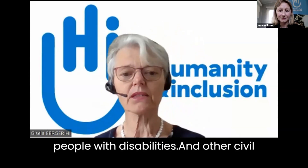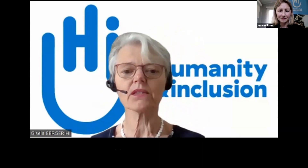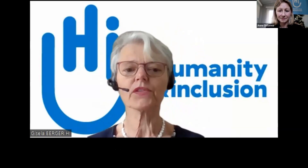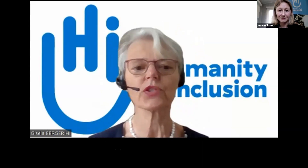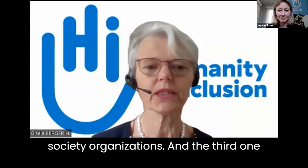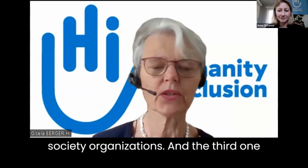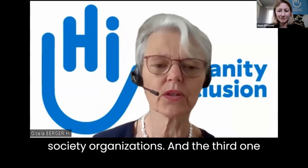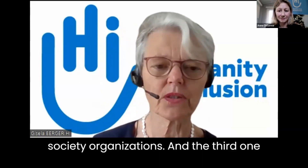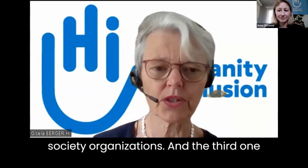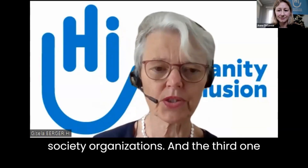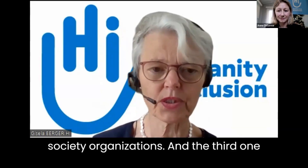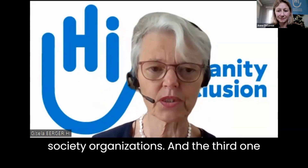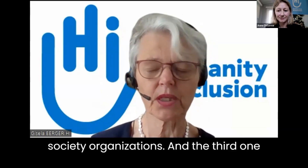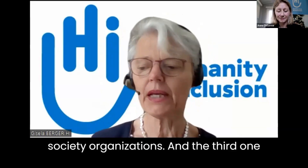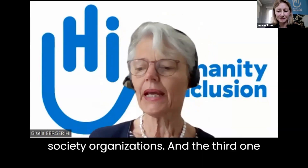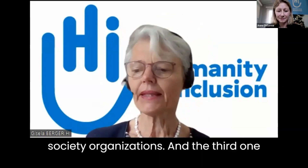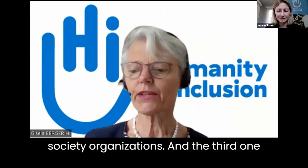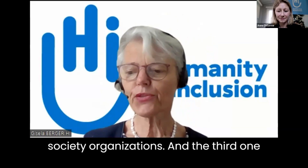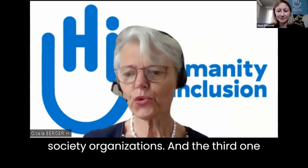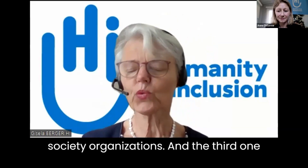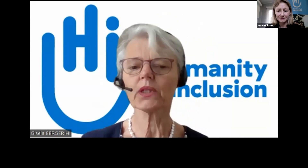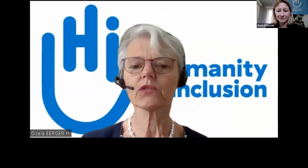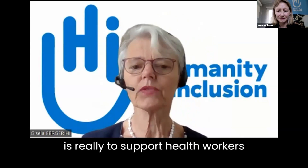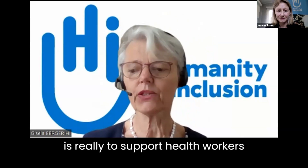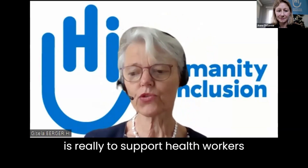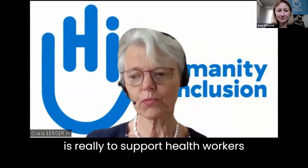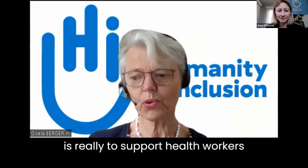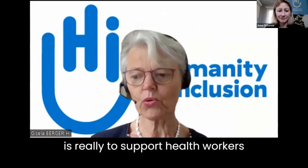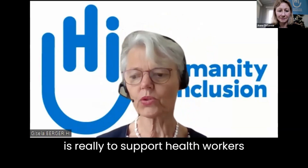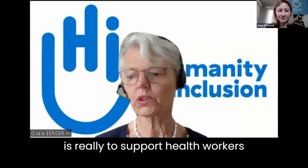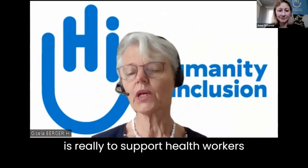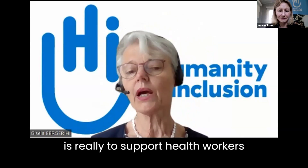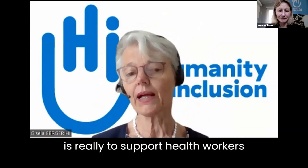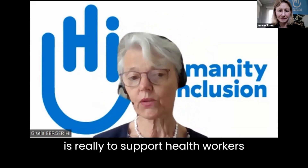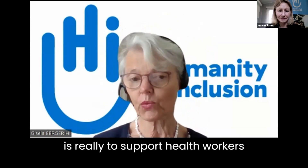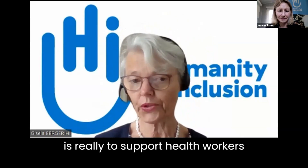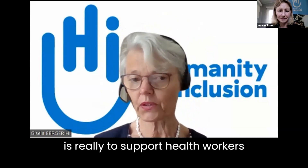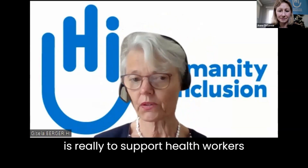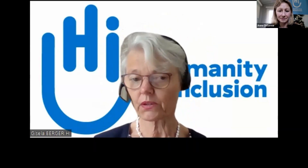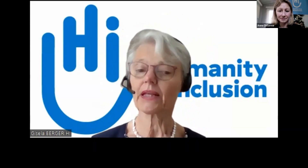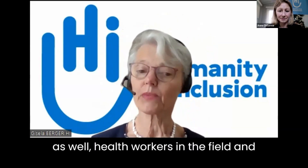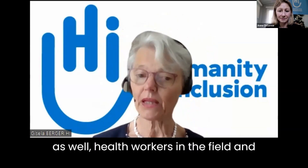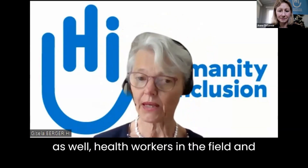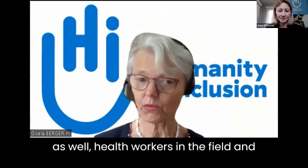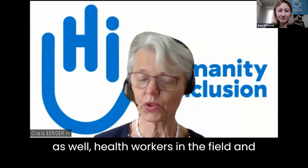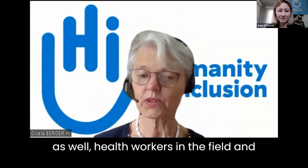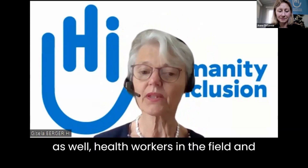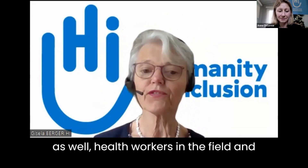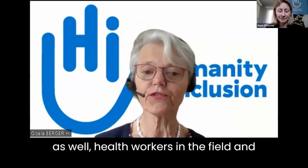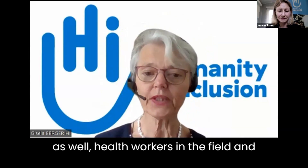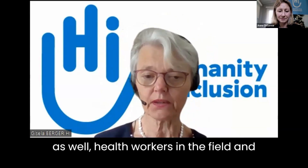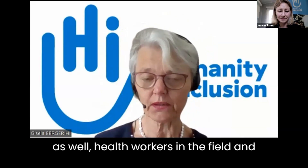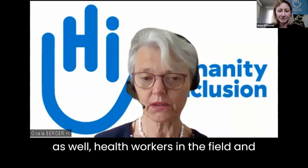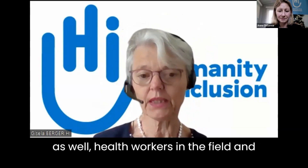and other civil society organizations. And the third one is really to support health workers, as well health workers